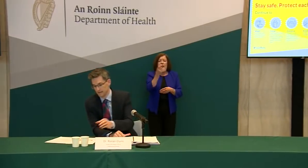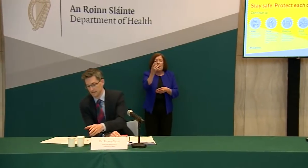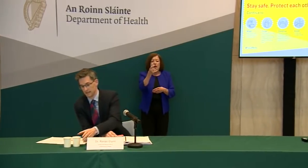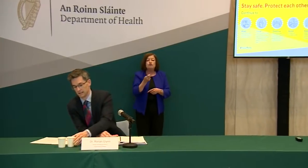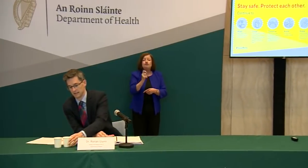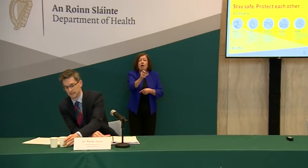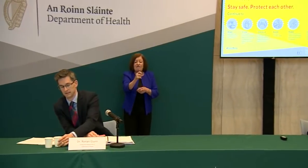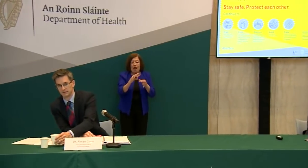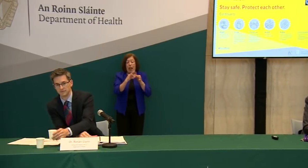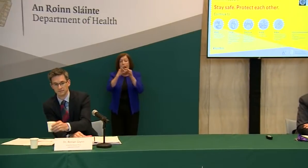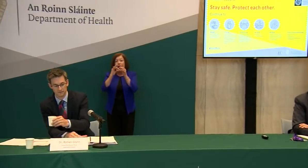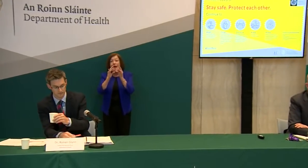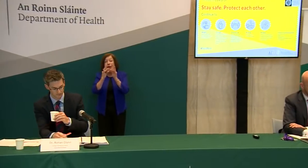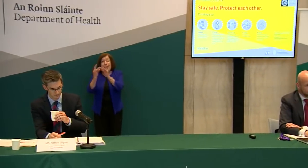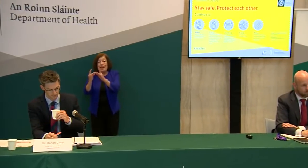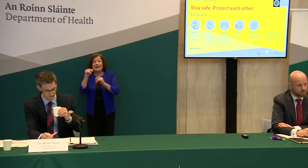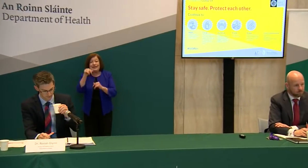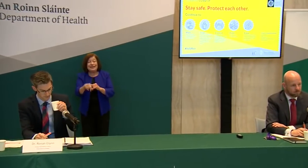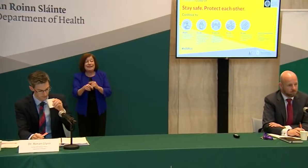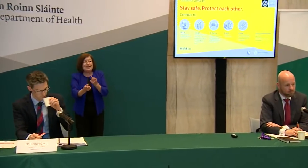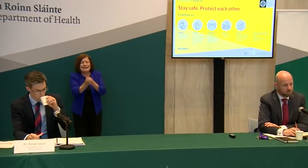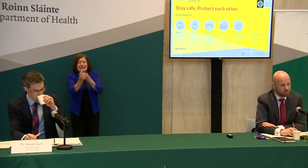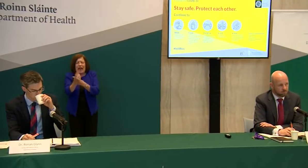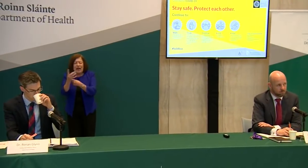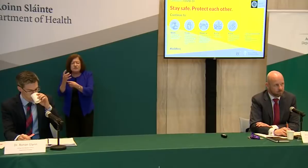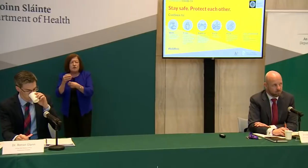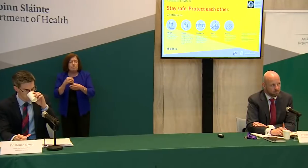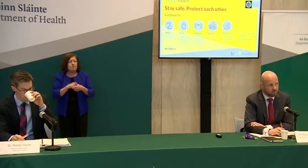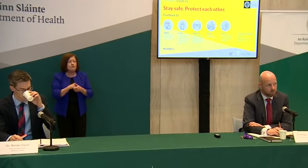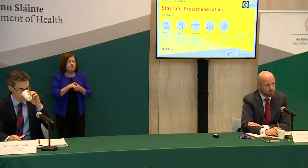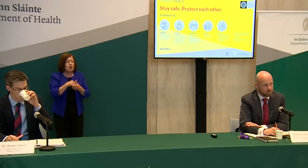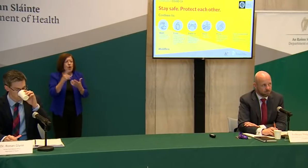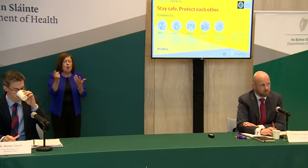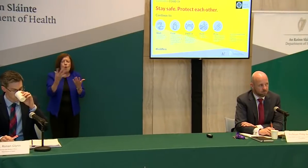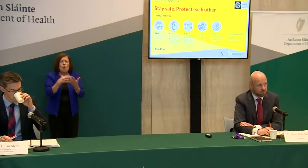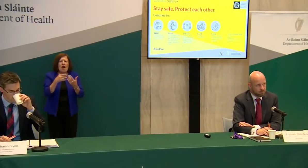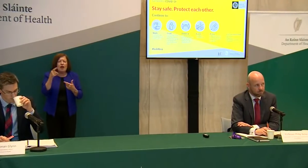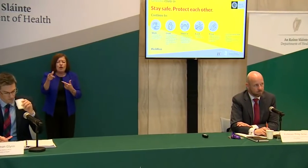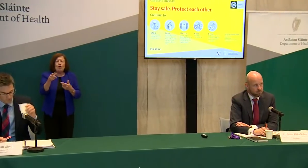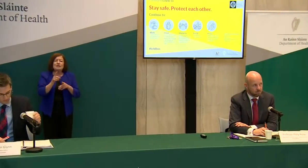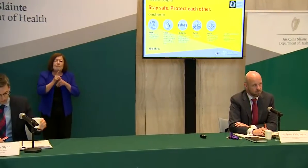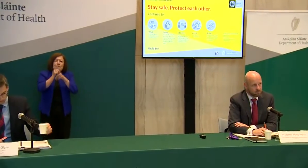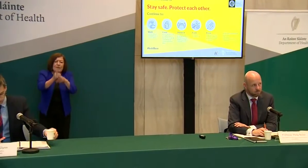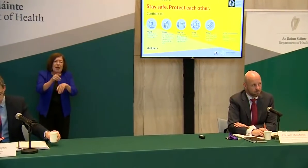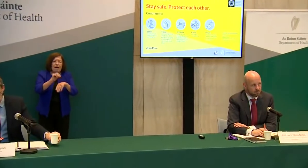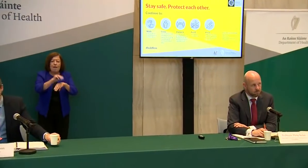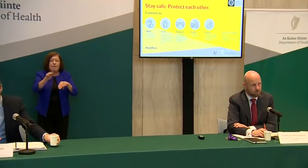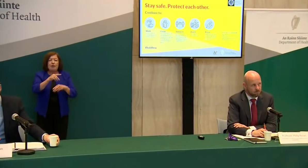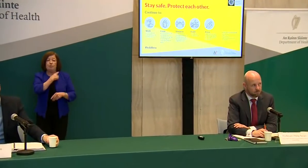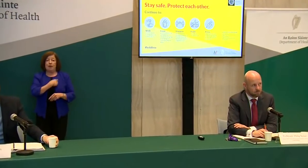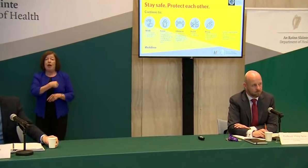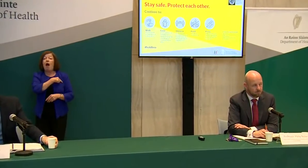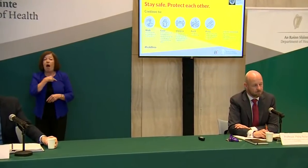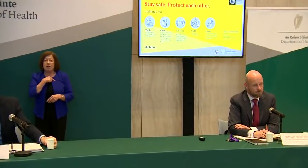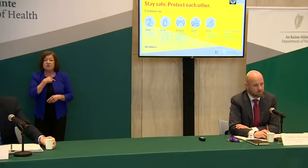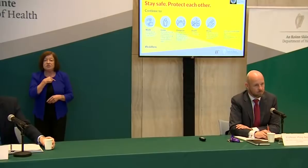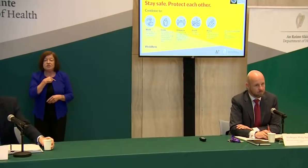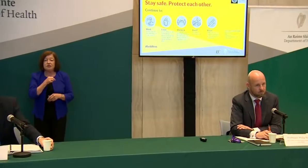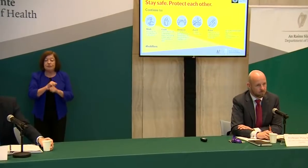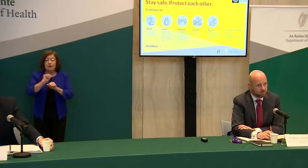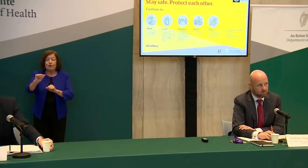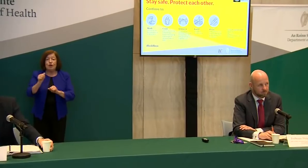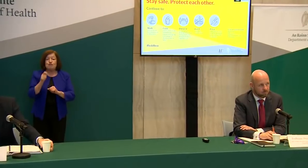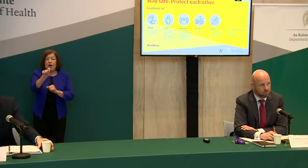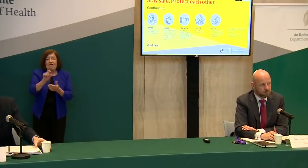travel related cases. To what degree are you reliant on people being honest about their